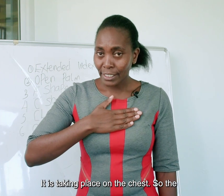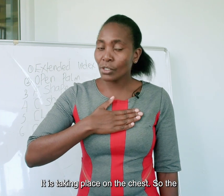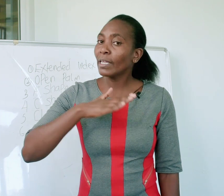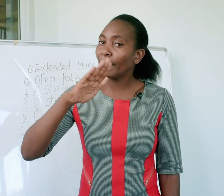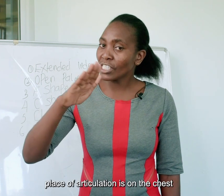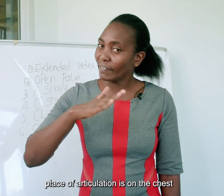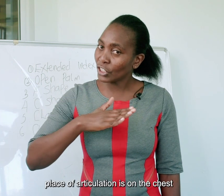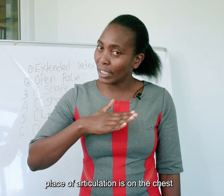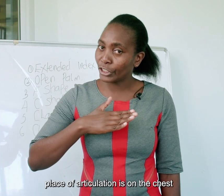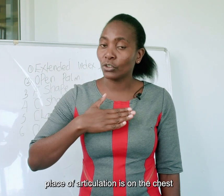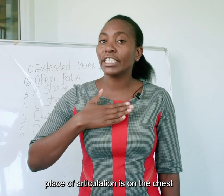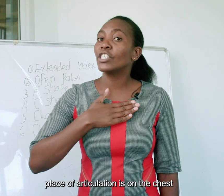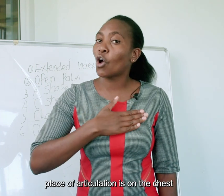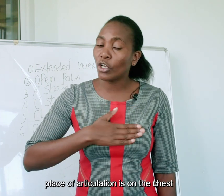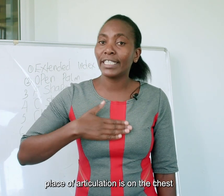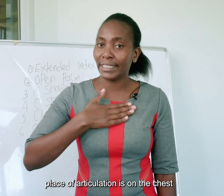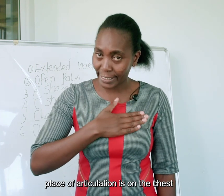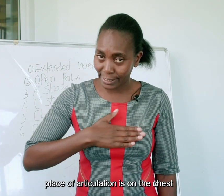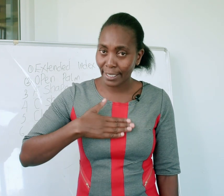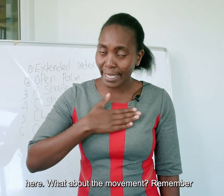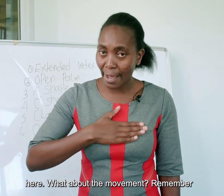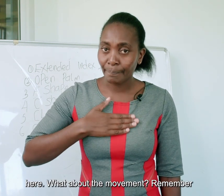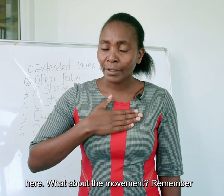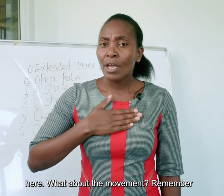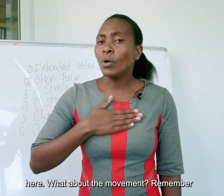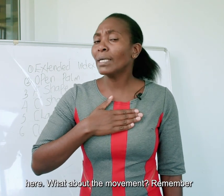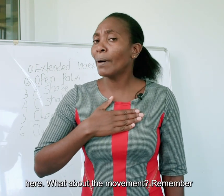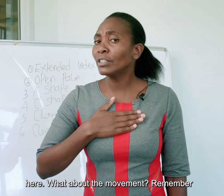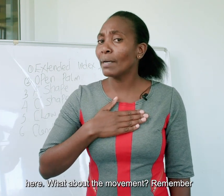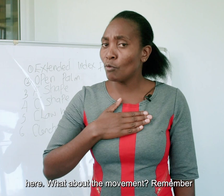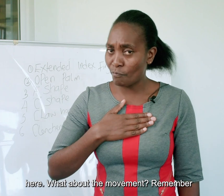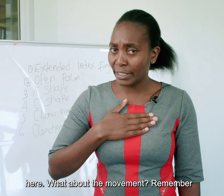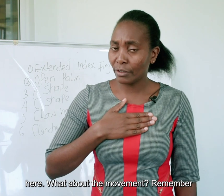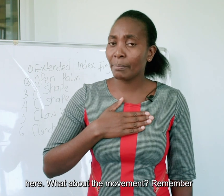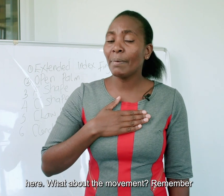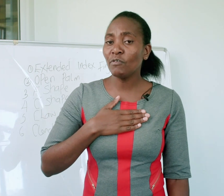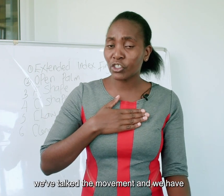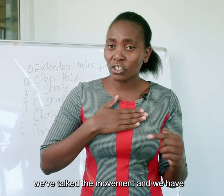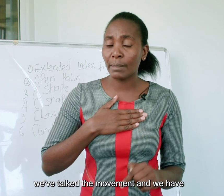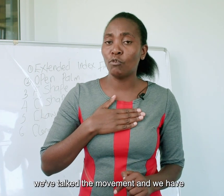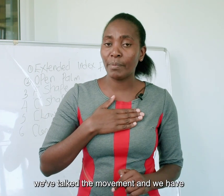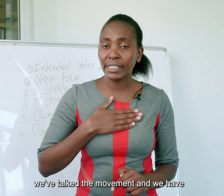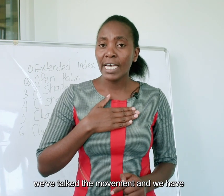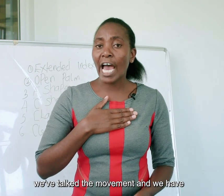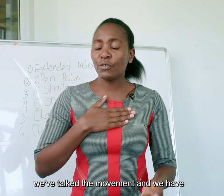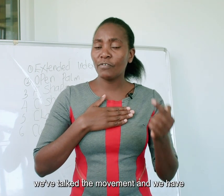So the place of articulation is on the chest here. What about the movement? Remember, we've talked the movement, and we have